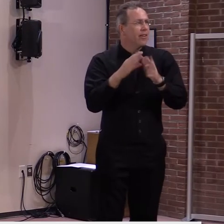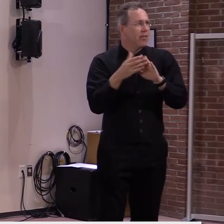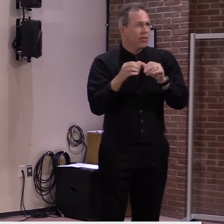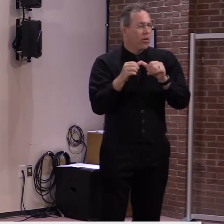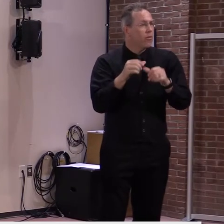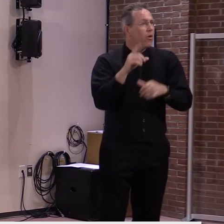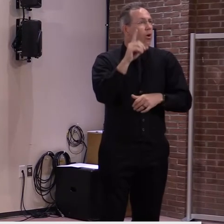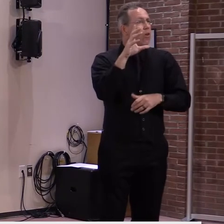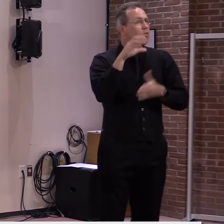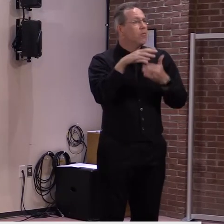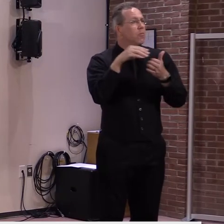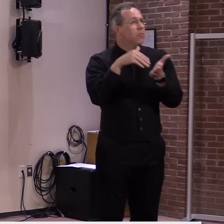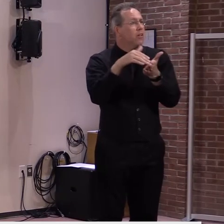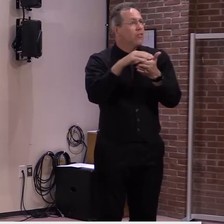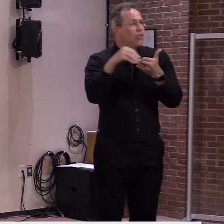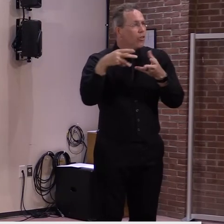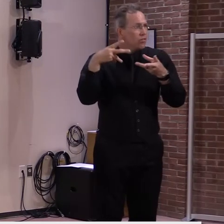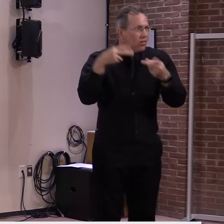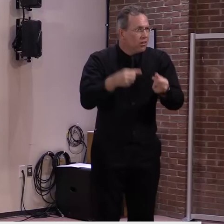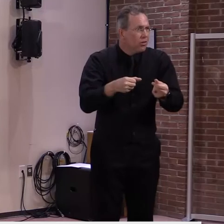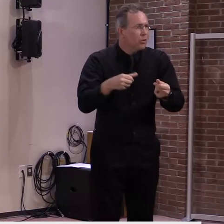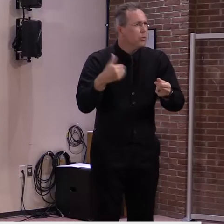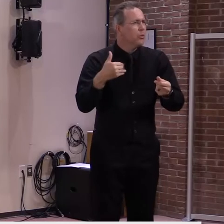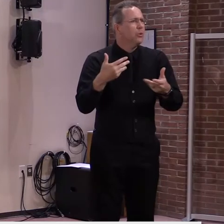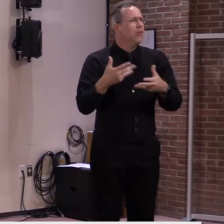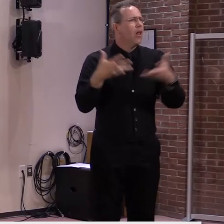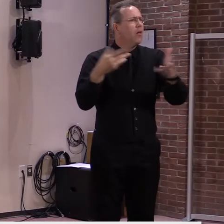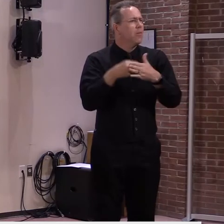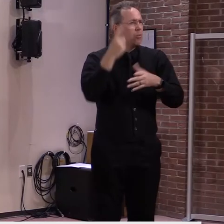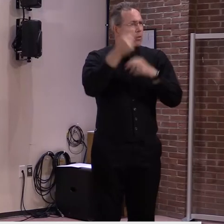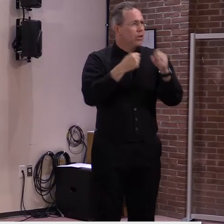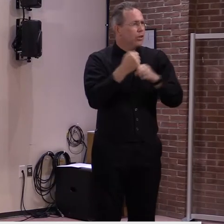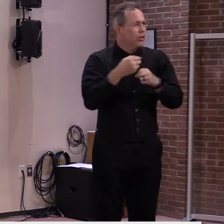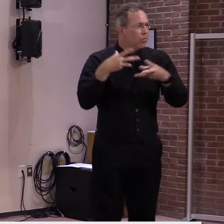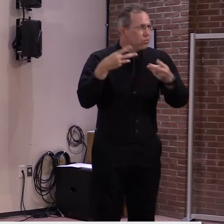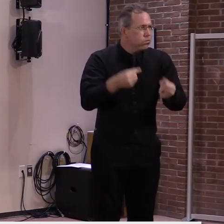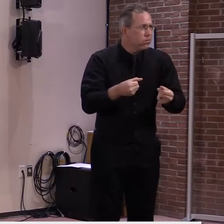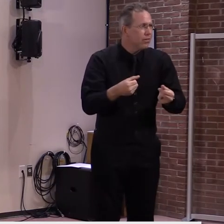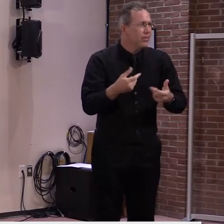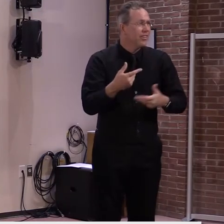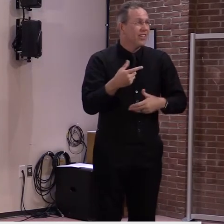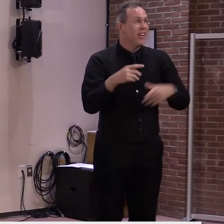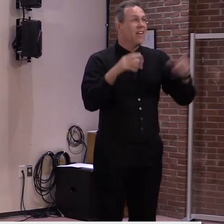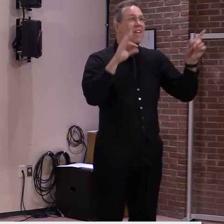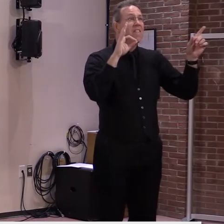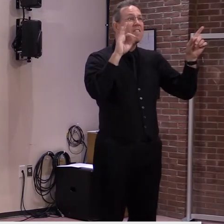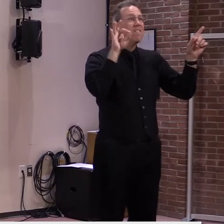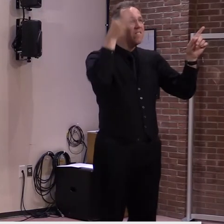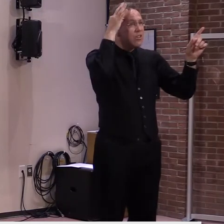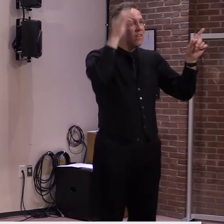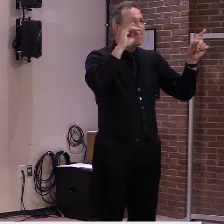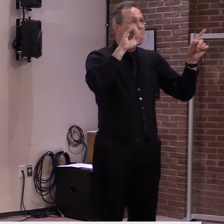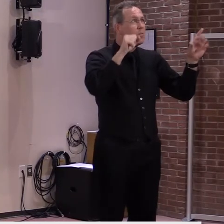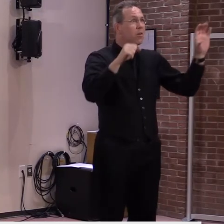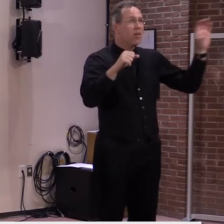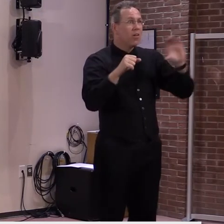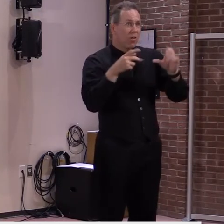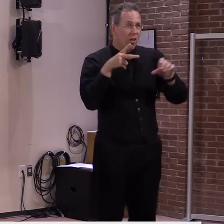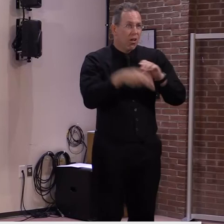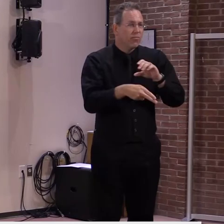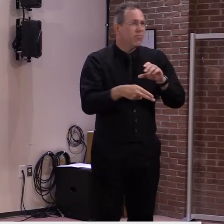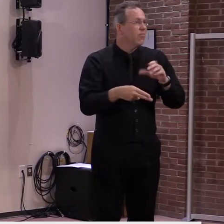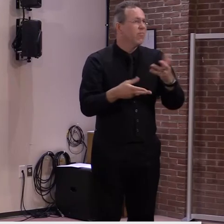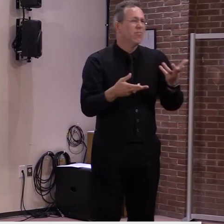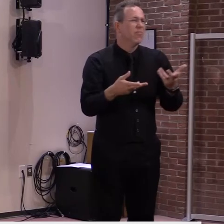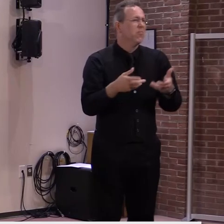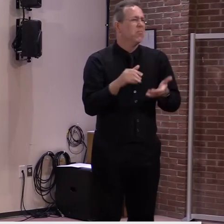that we're talking about is exactly what the governor had said. We need permanent housing. In the governor's recommend